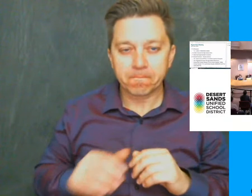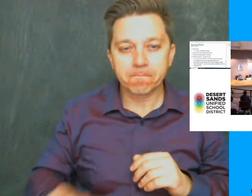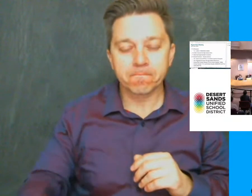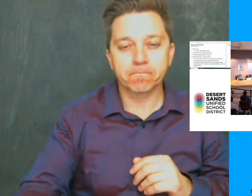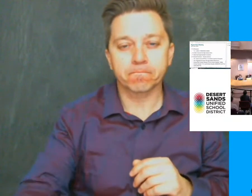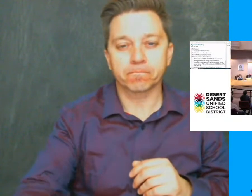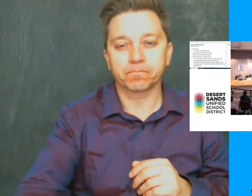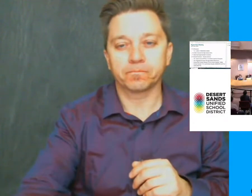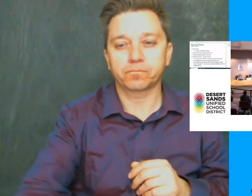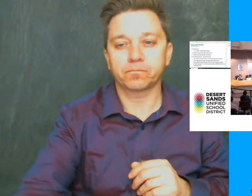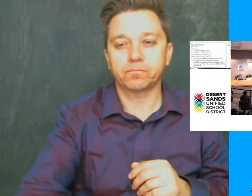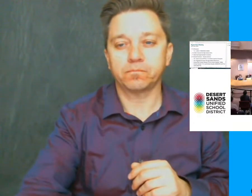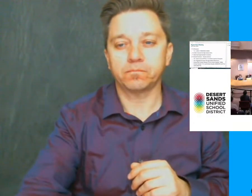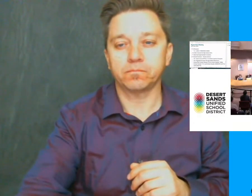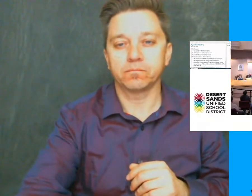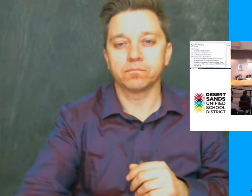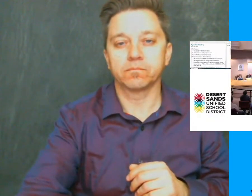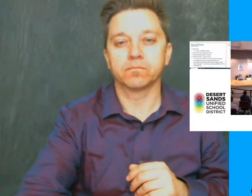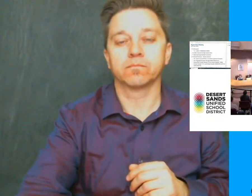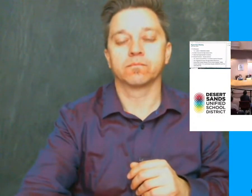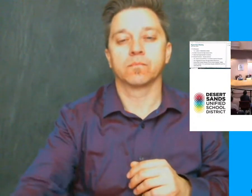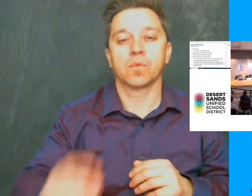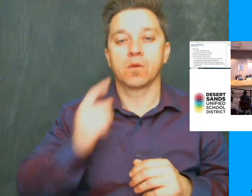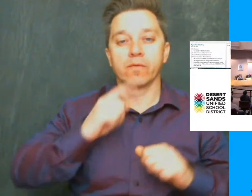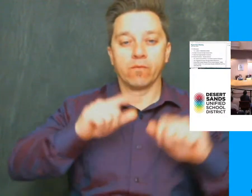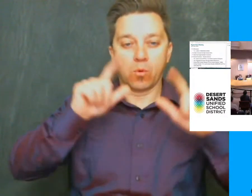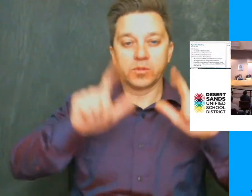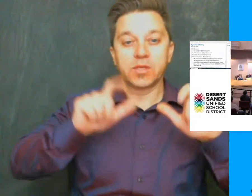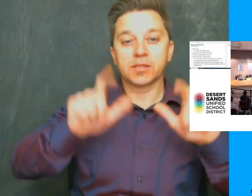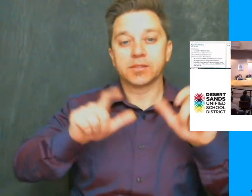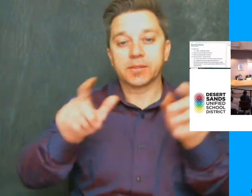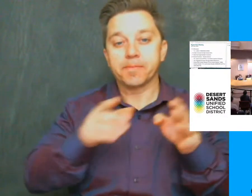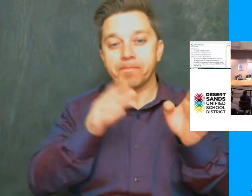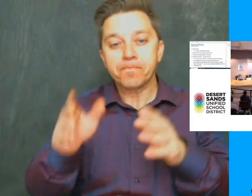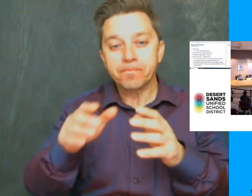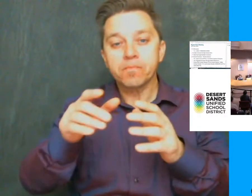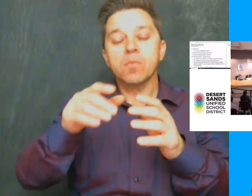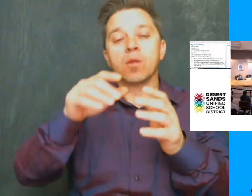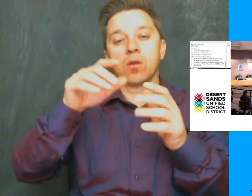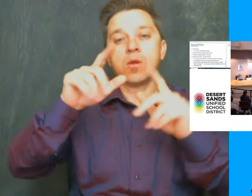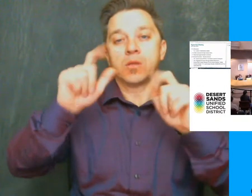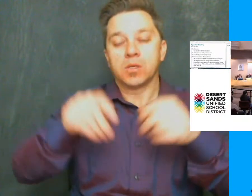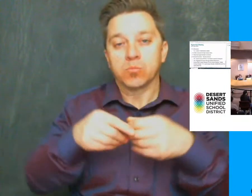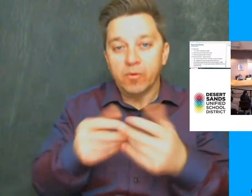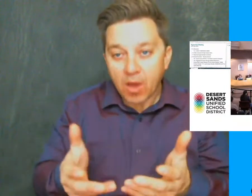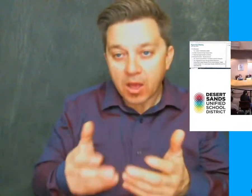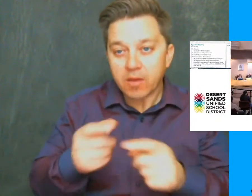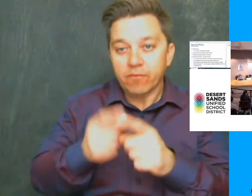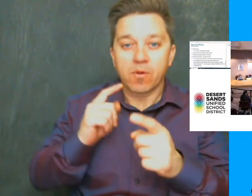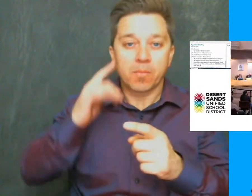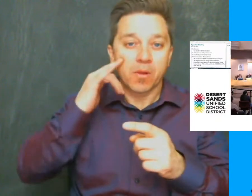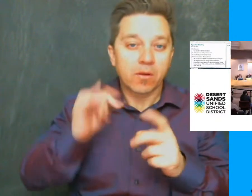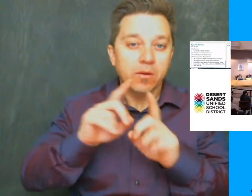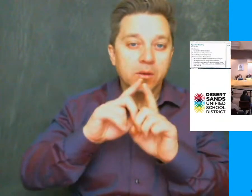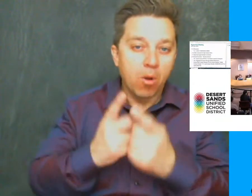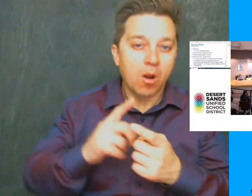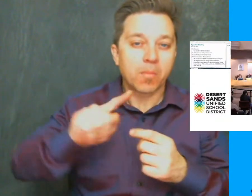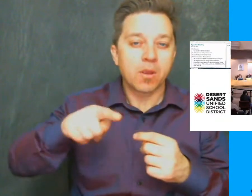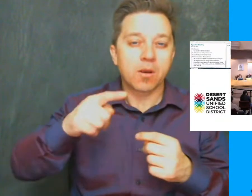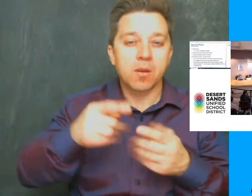On to testing. In collaboration with Desert Healthcare District and Foundation, tests provided and the tests provided by California Department of Public